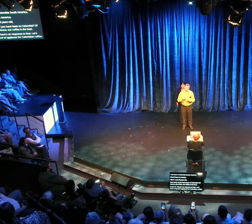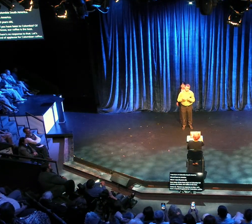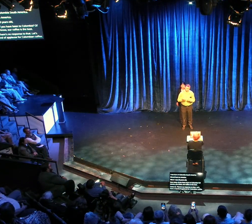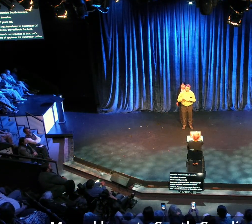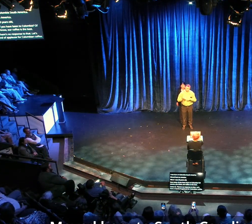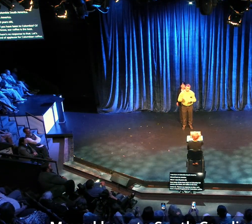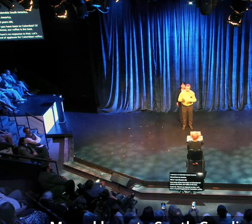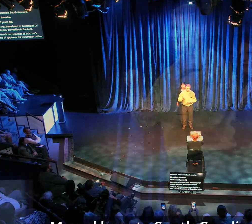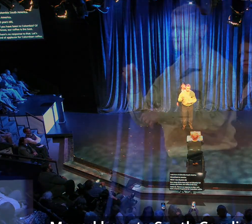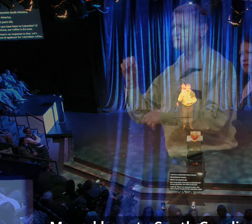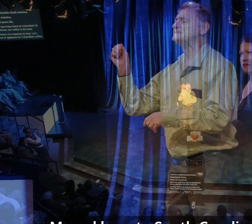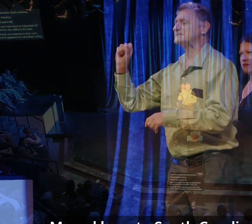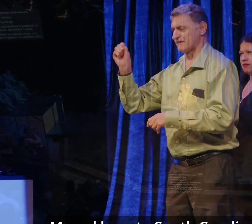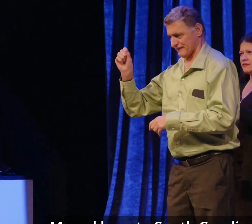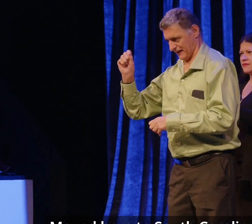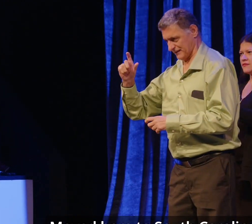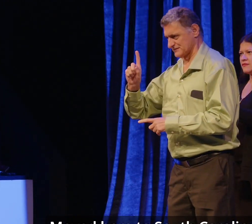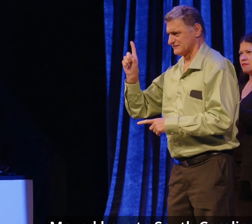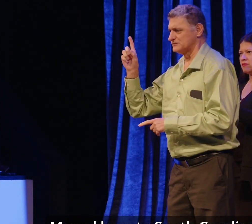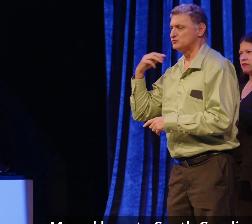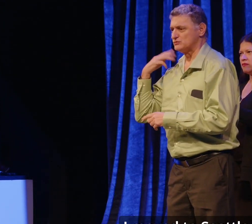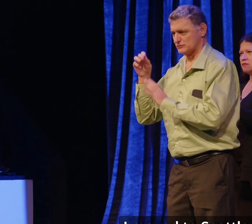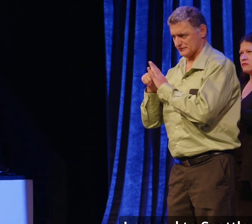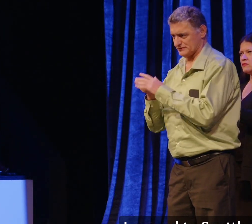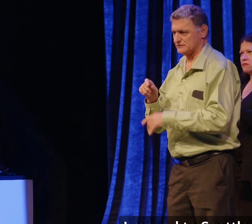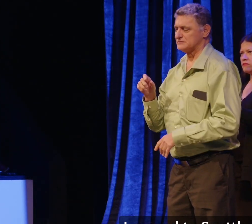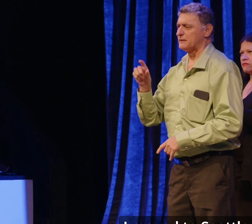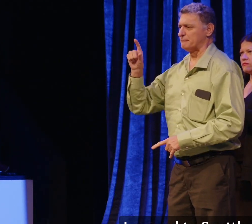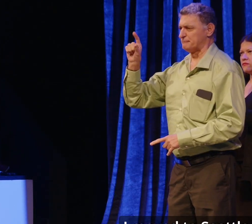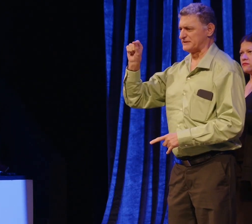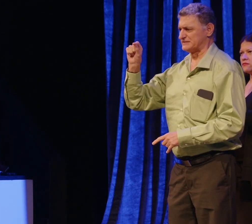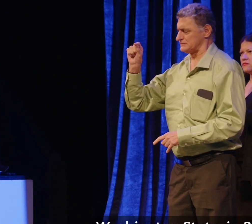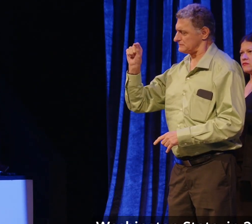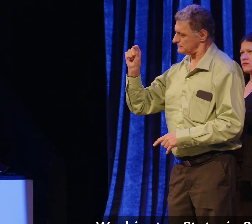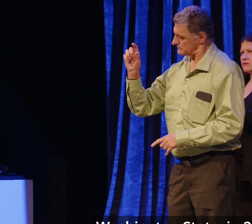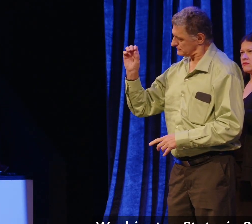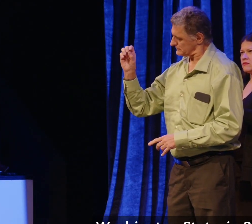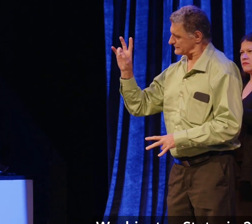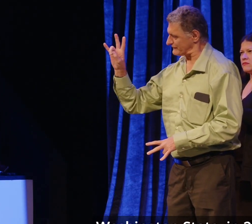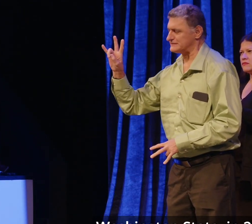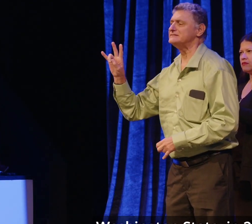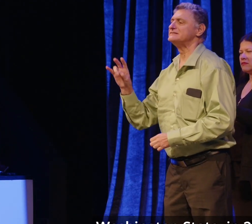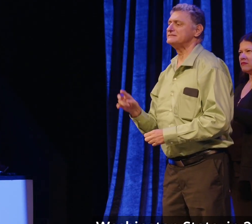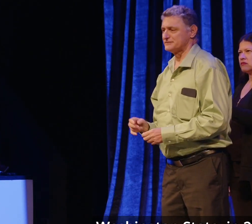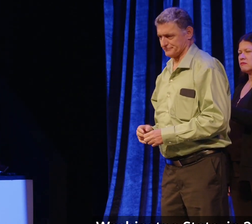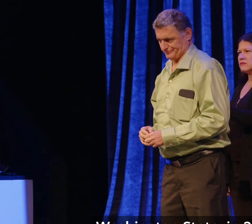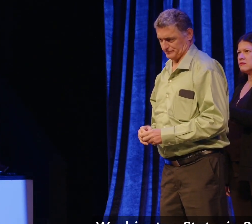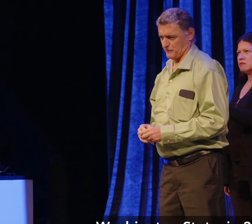I moved here to South Carolina, and then I moved to Seattle, Washington State, in